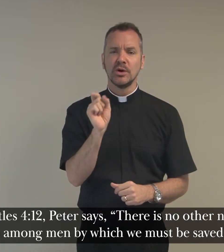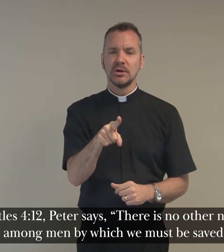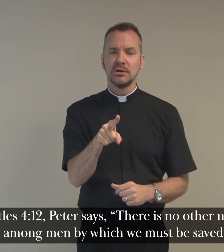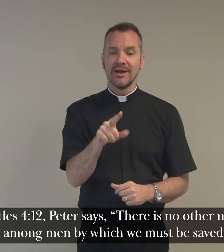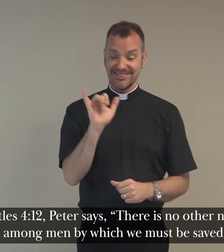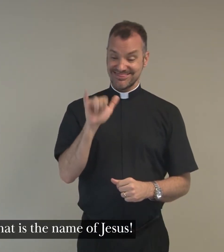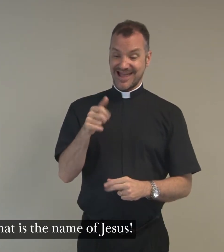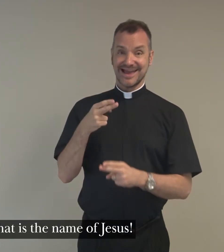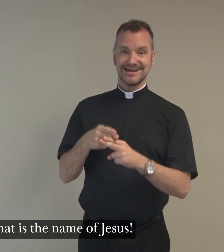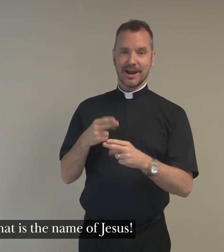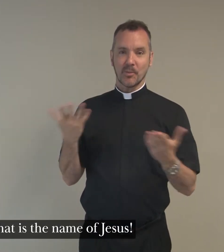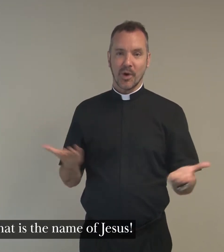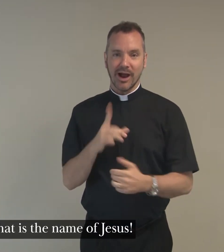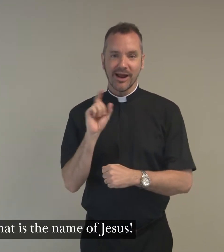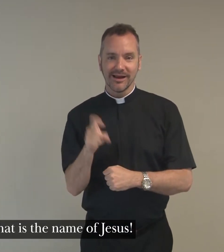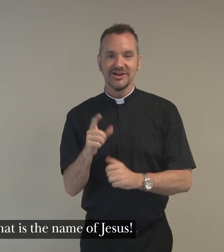That is the name of Jesus.